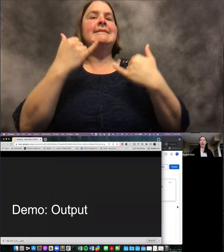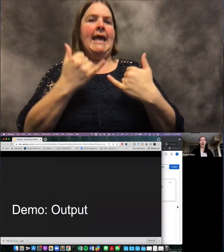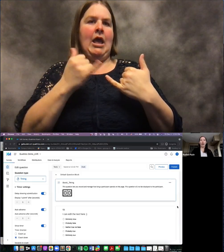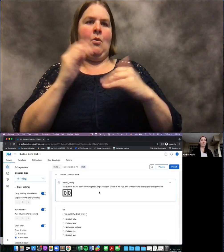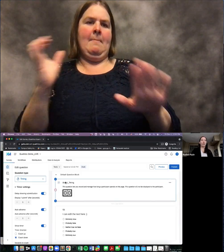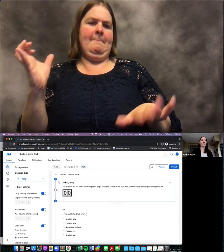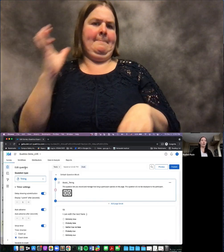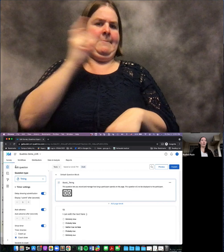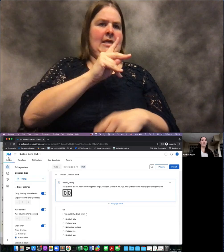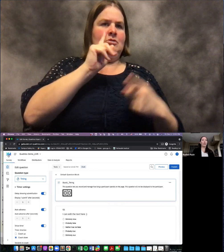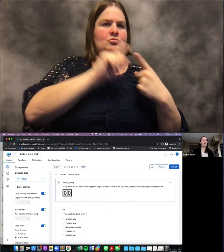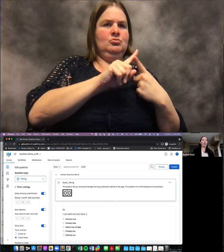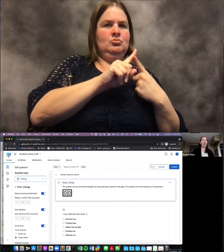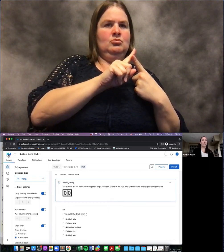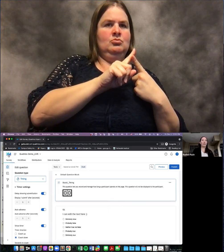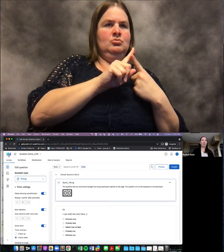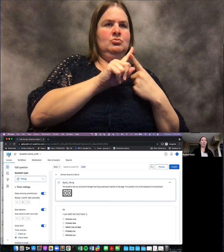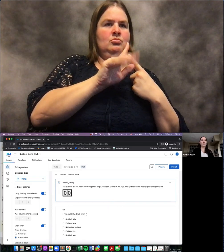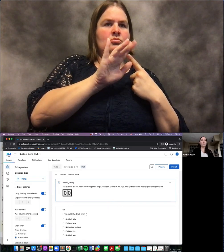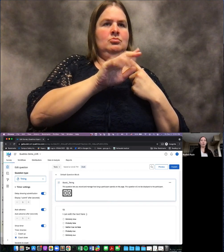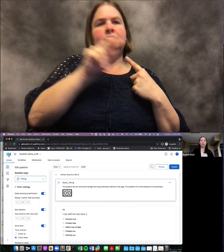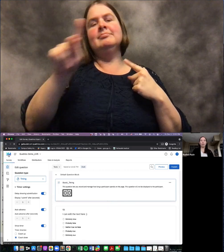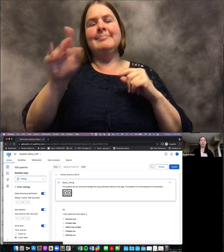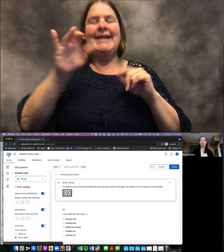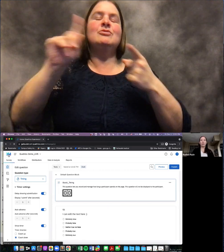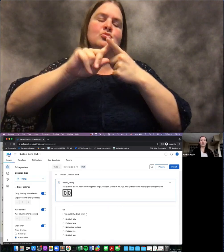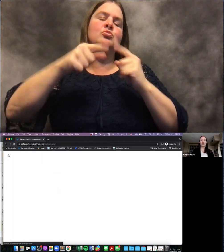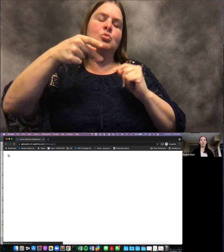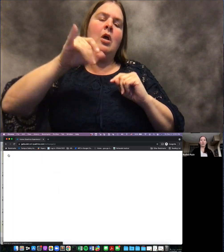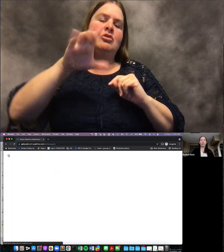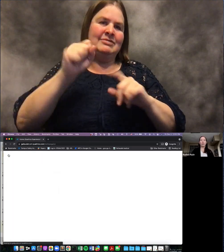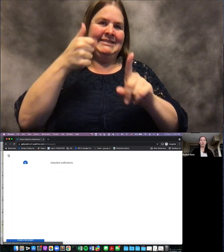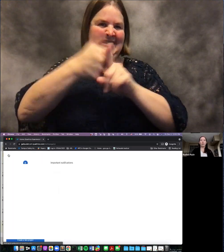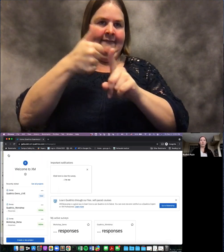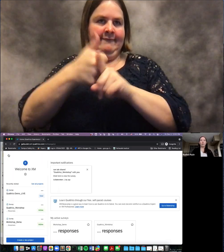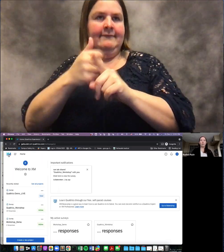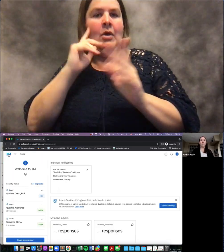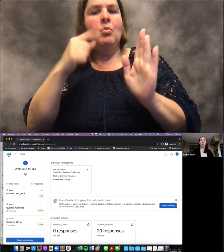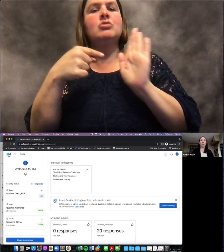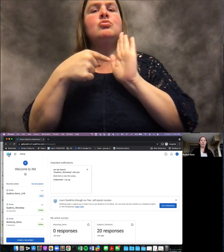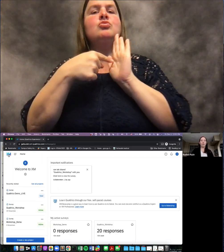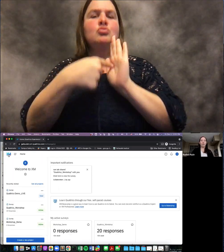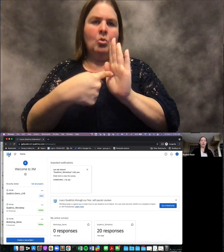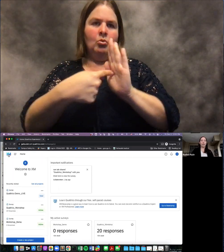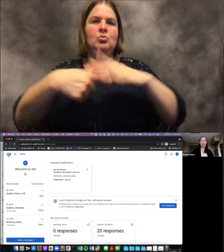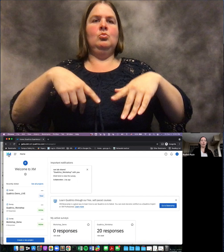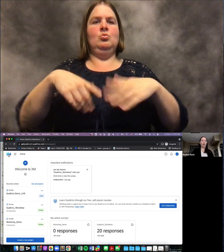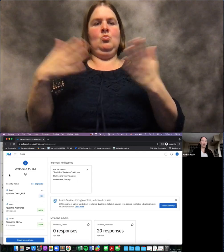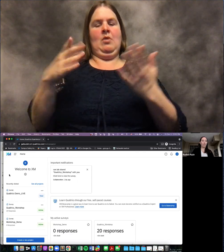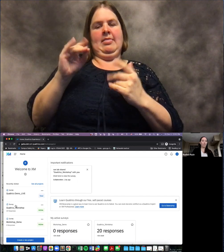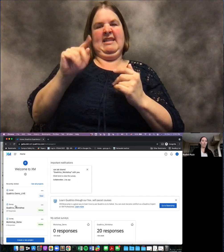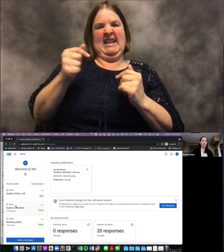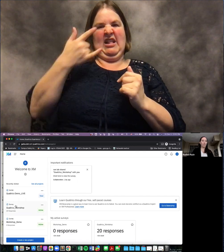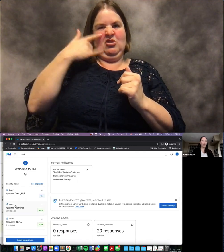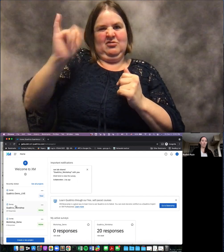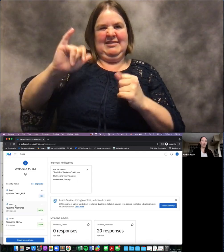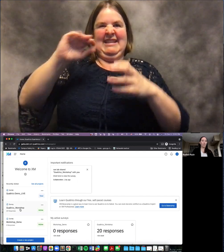transition back and show you what those data look like.